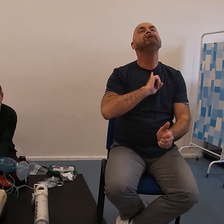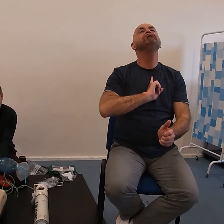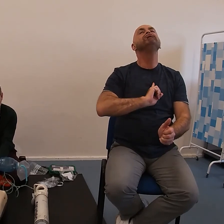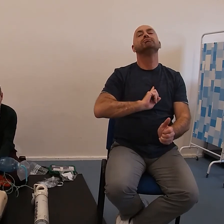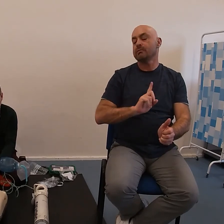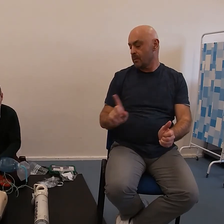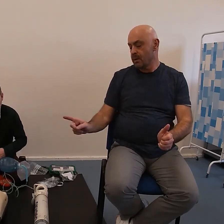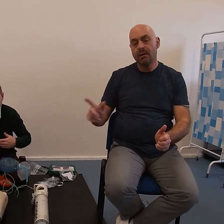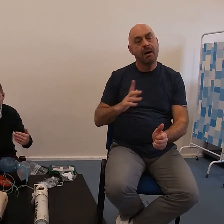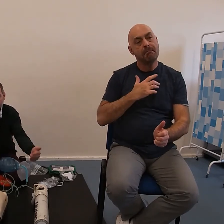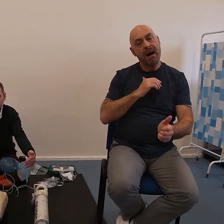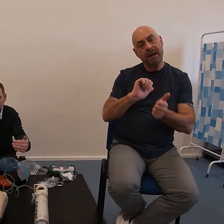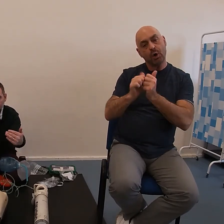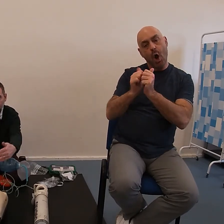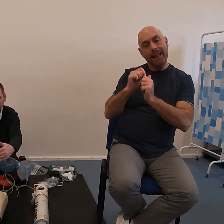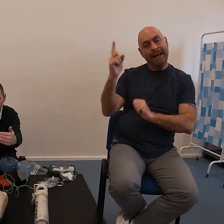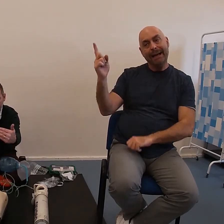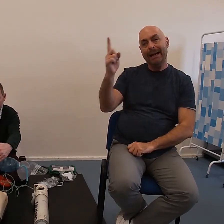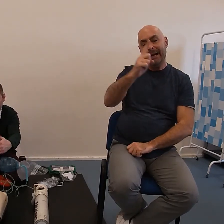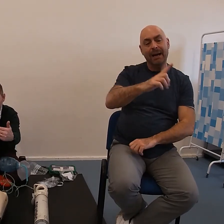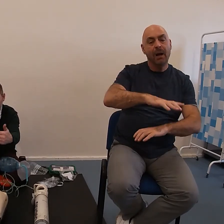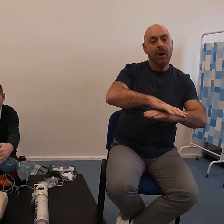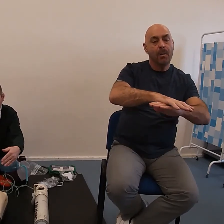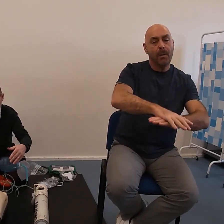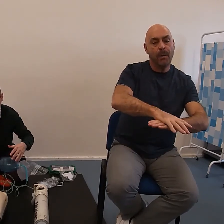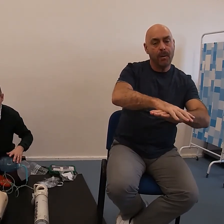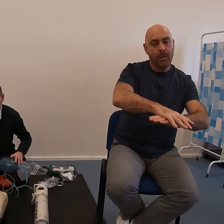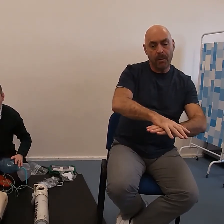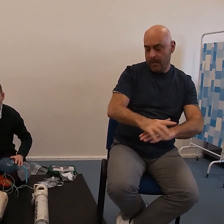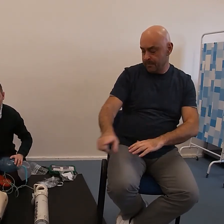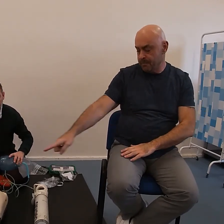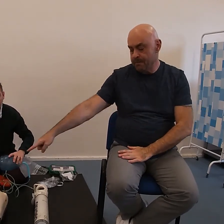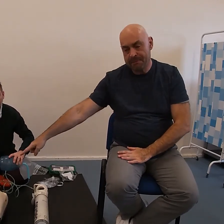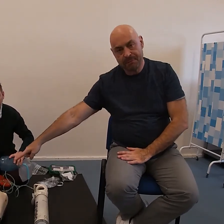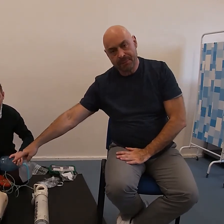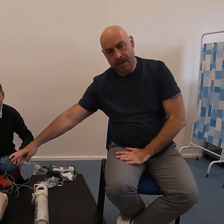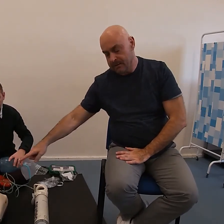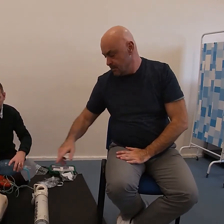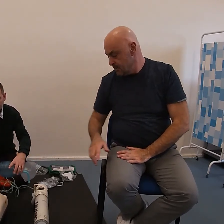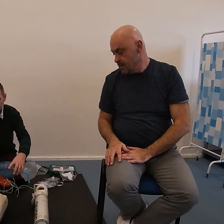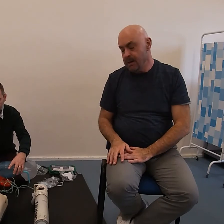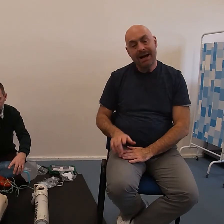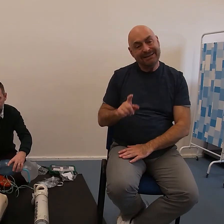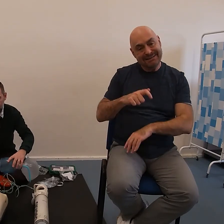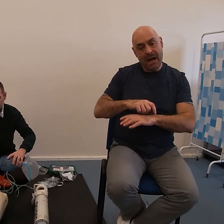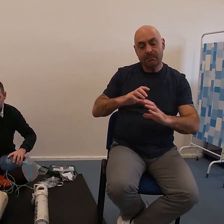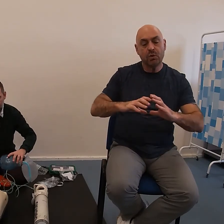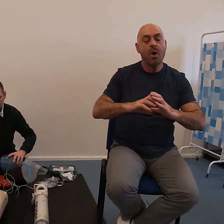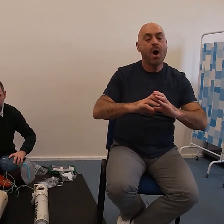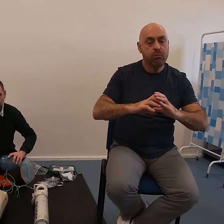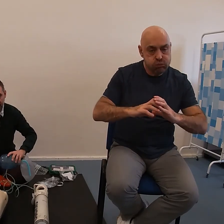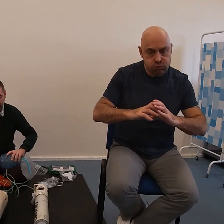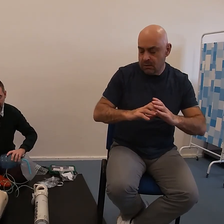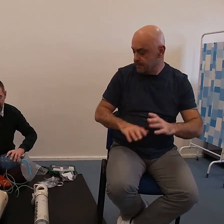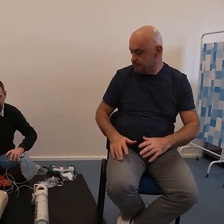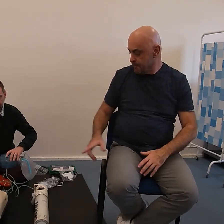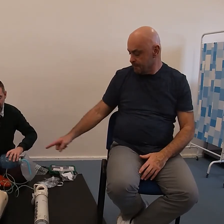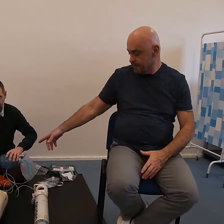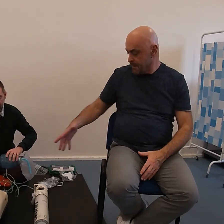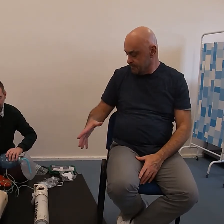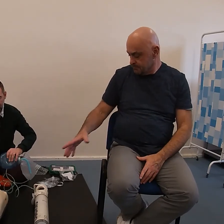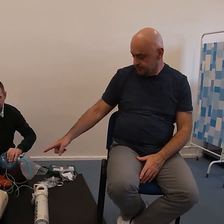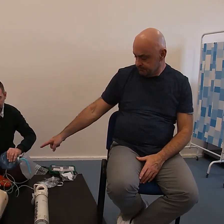colleague's job, imagine someone's doing compressions at the side. When it's time for compressions, they would squeeze the